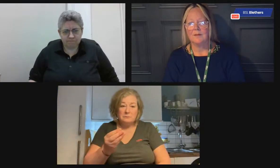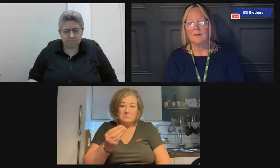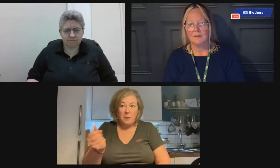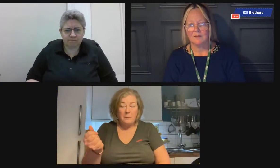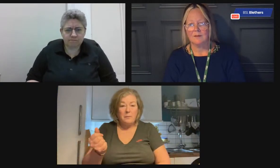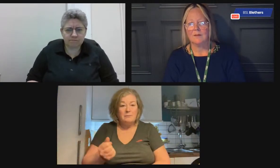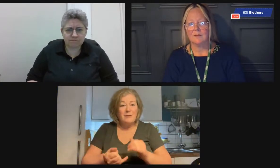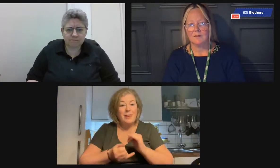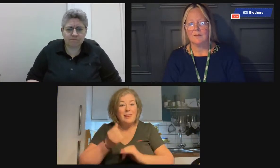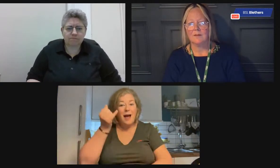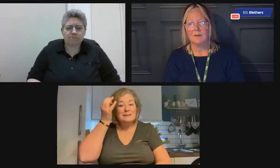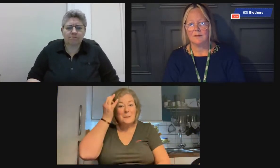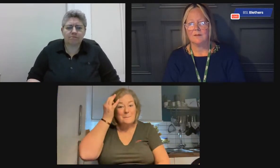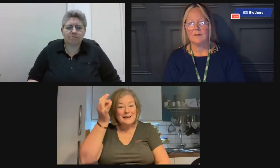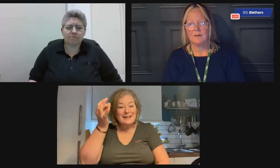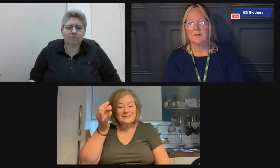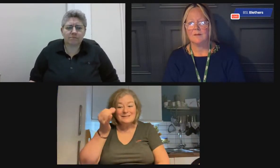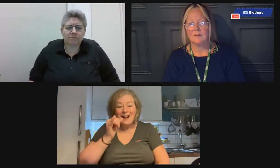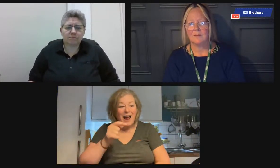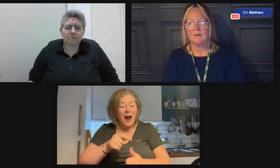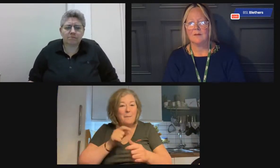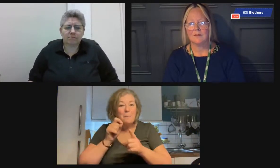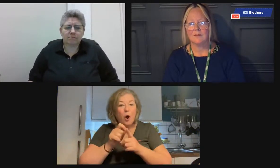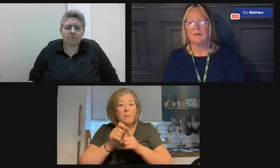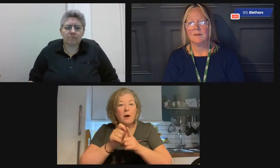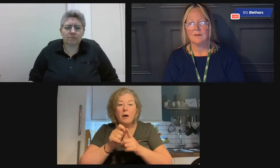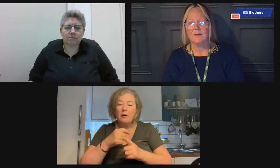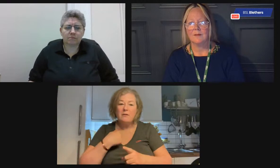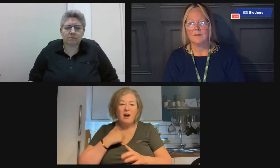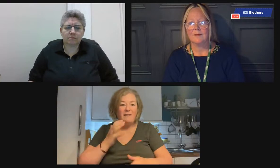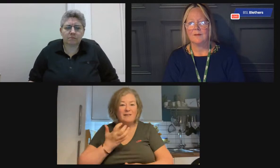yeah. me all the time. I wanted that. You know,